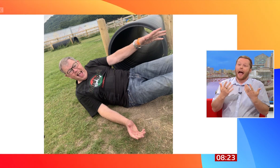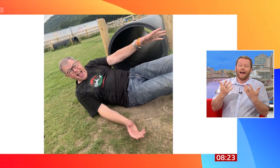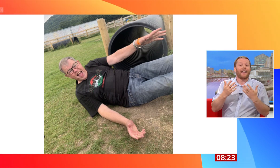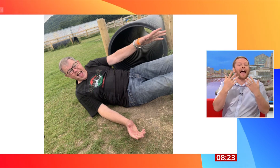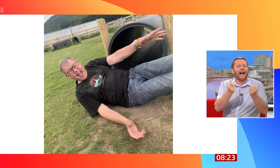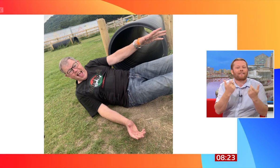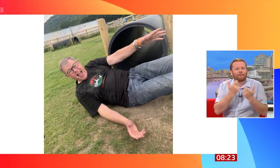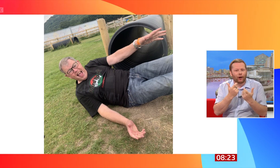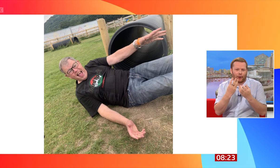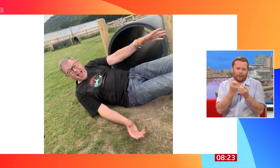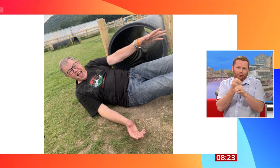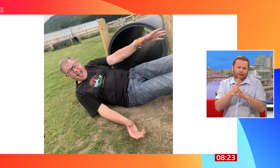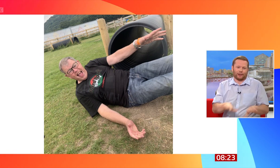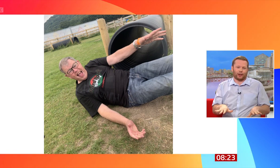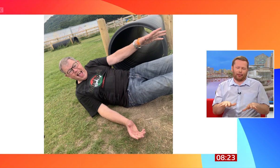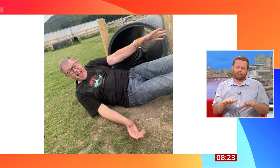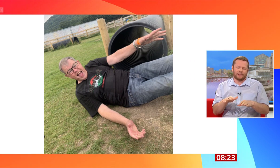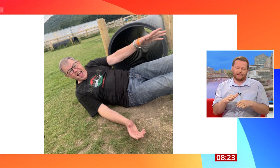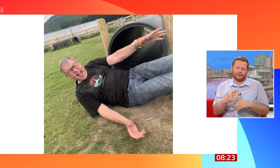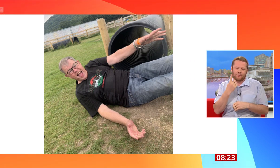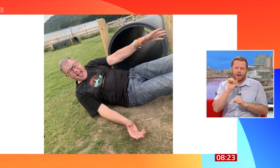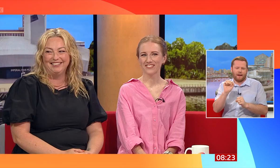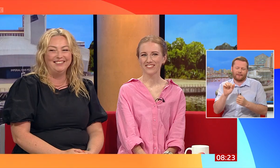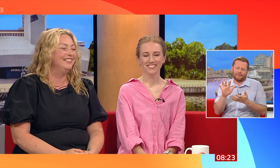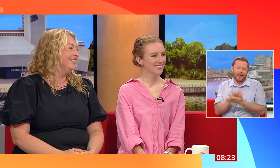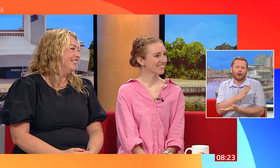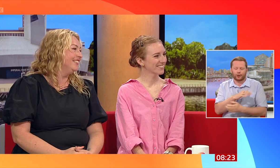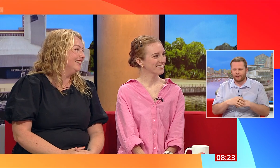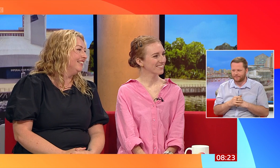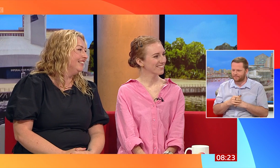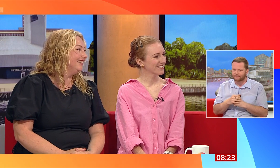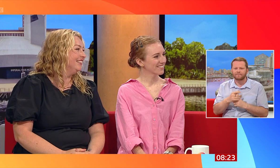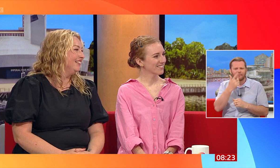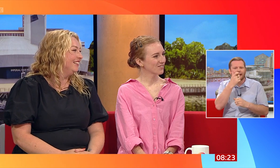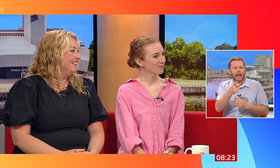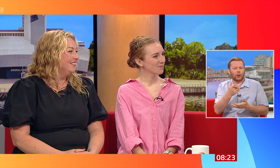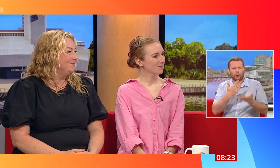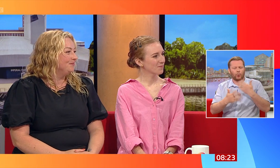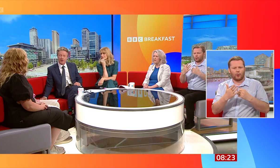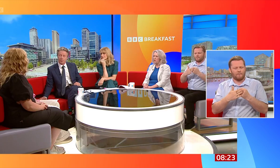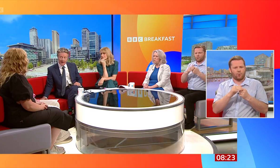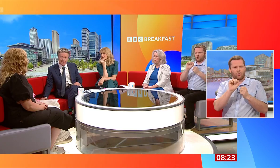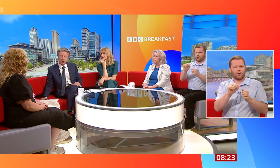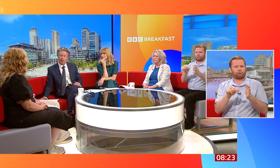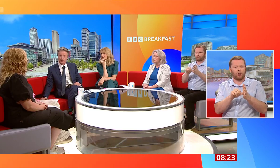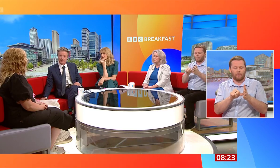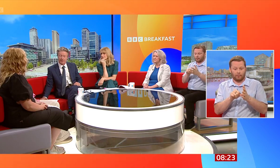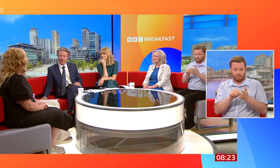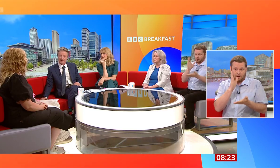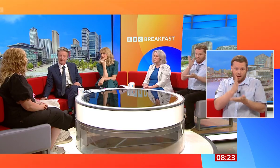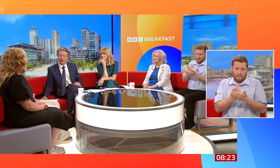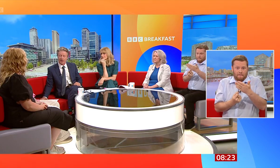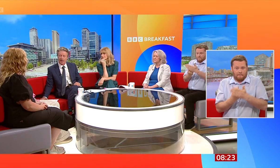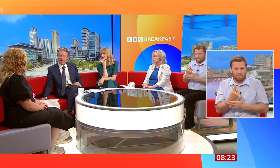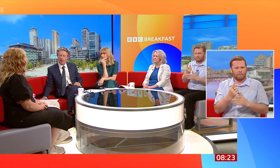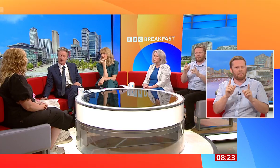Having fun with the grandchildren, which was one of his pleasures. And tell us a bit more about the problems, the practical problems he